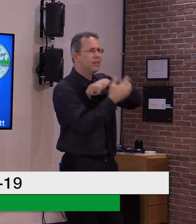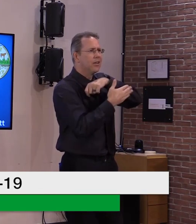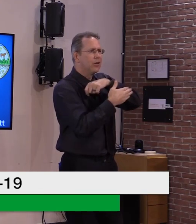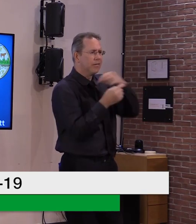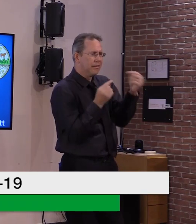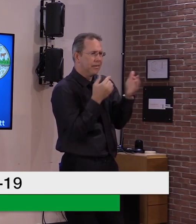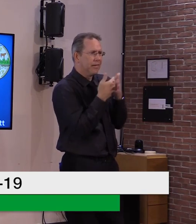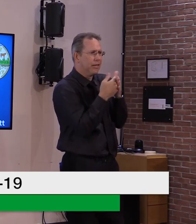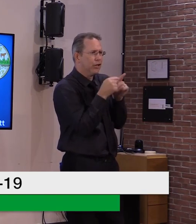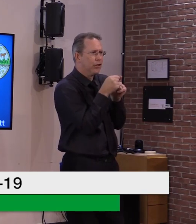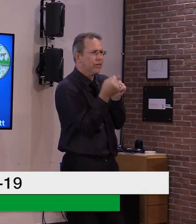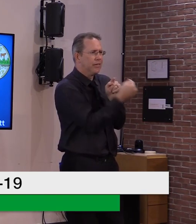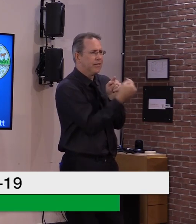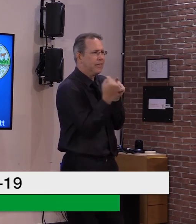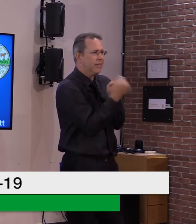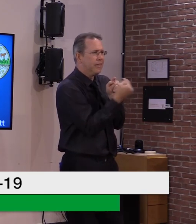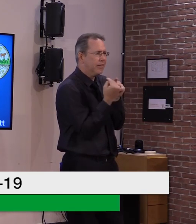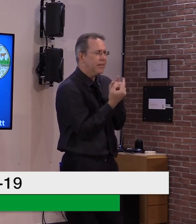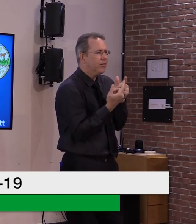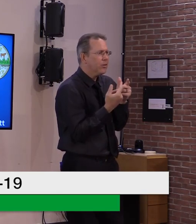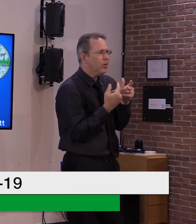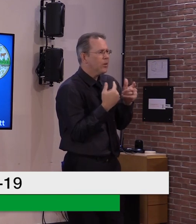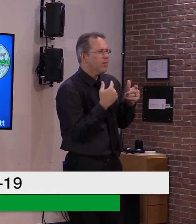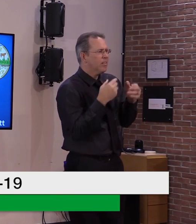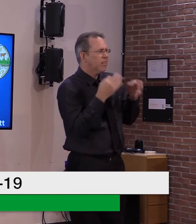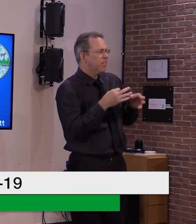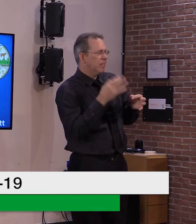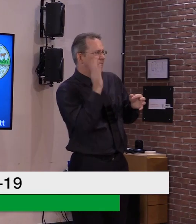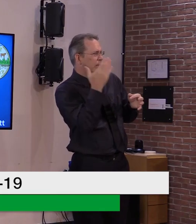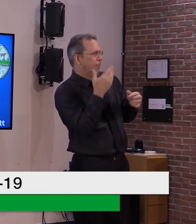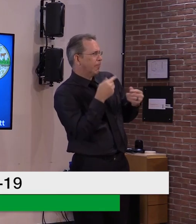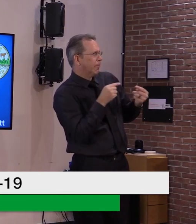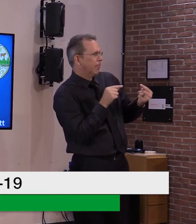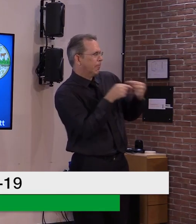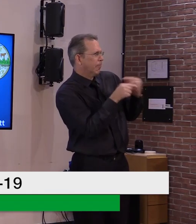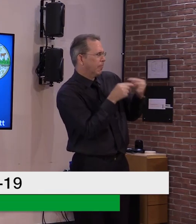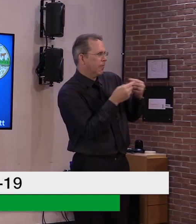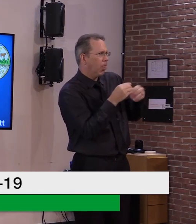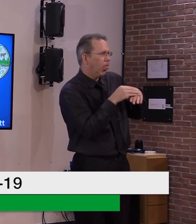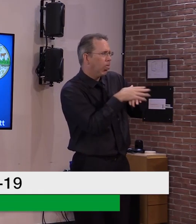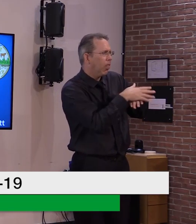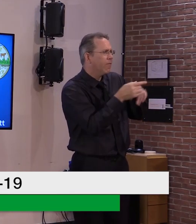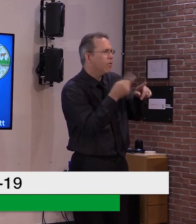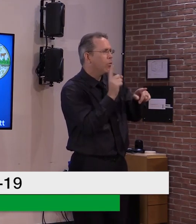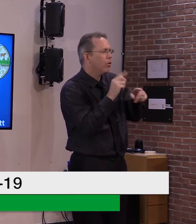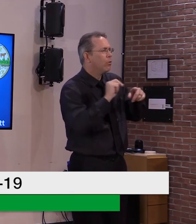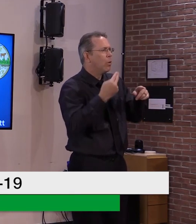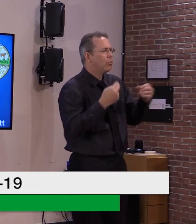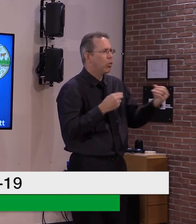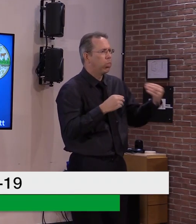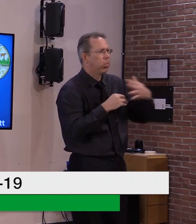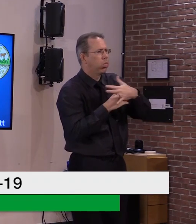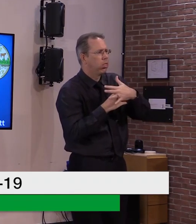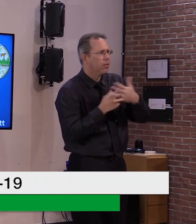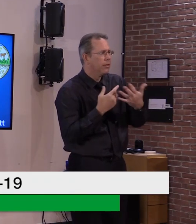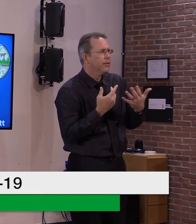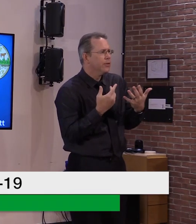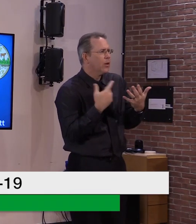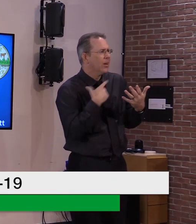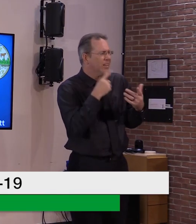that it's all related to the same process but i don't have any new new information on the eight cases you